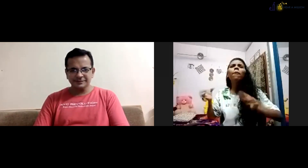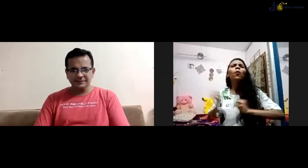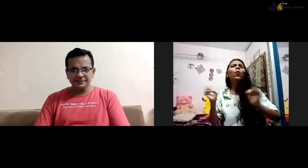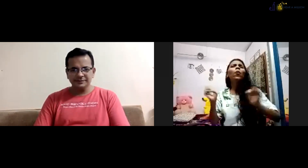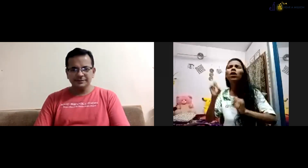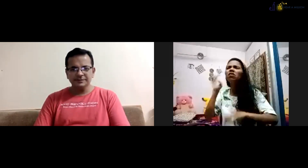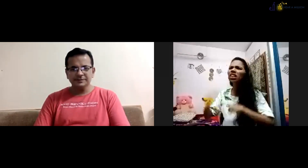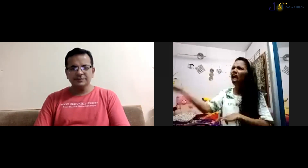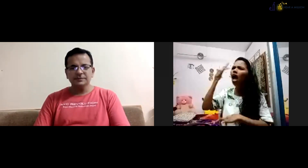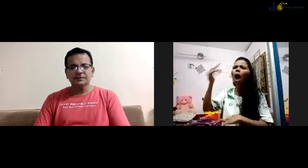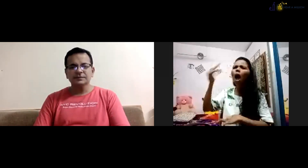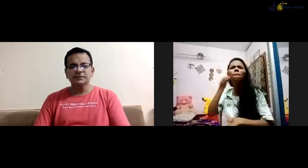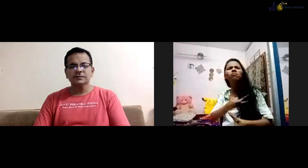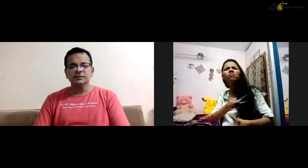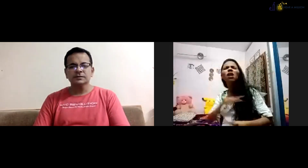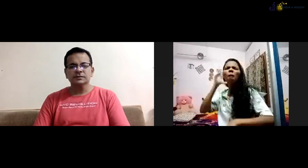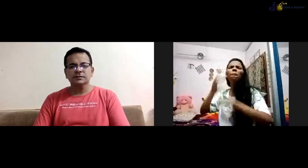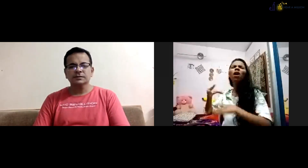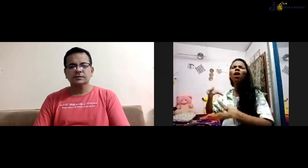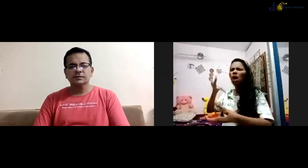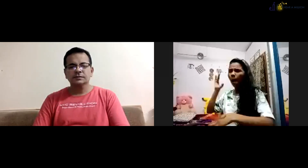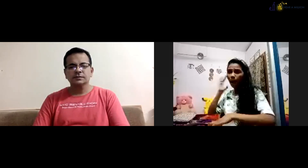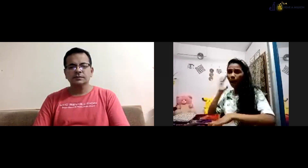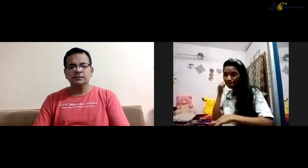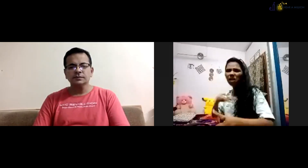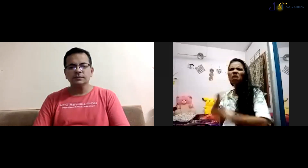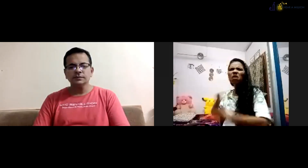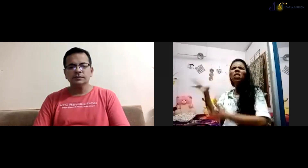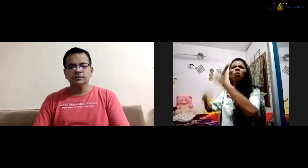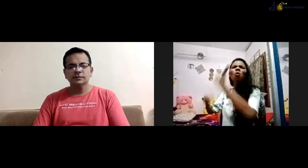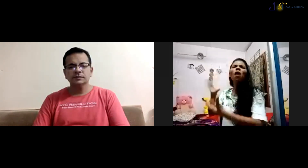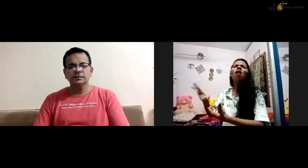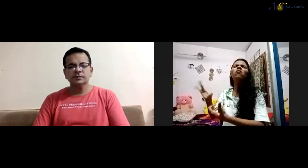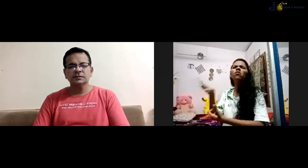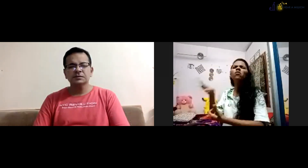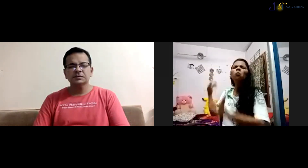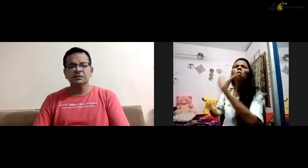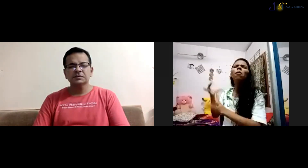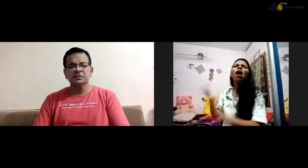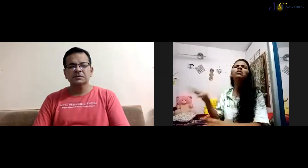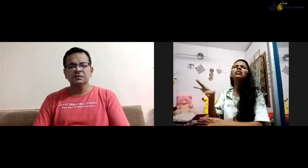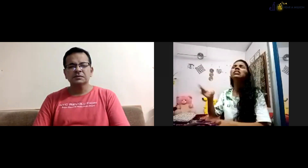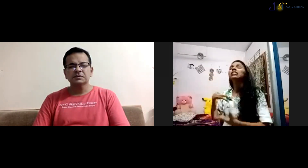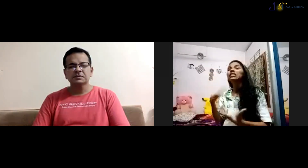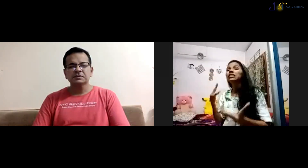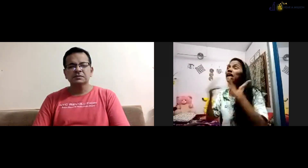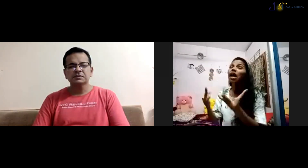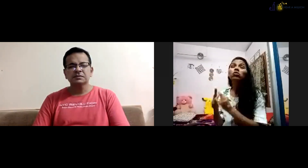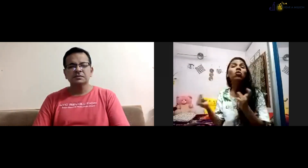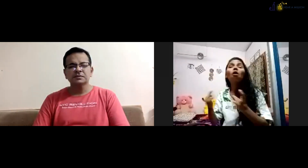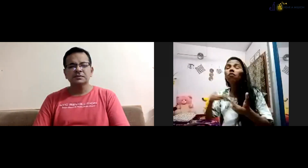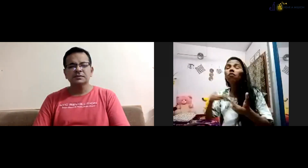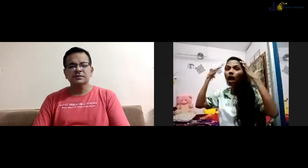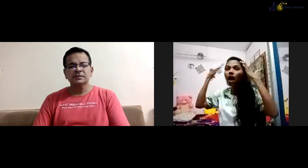difficult, to solve the things. People, but my parents, they were so patient. They were helping me all the